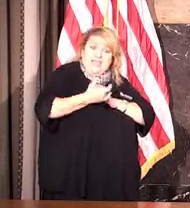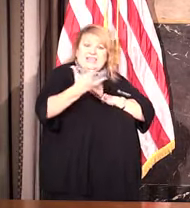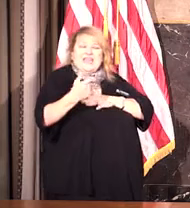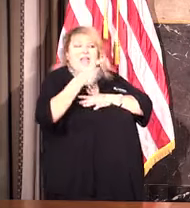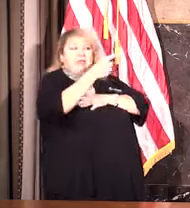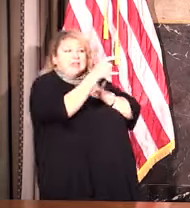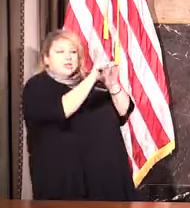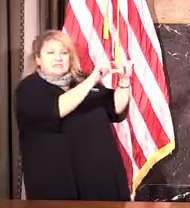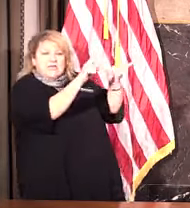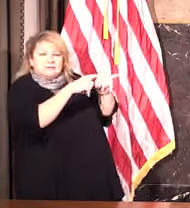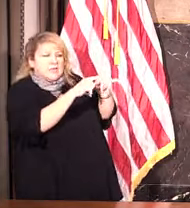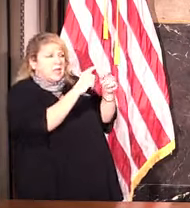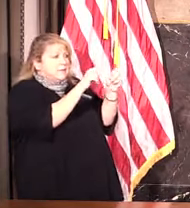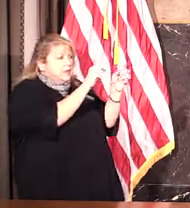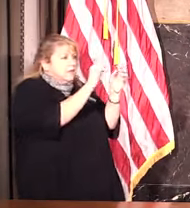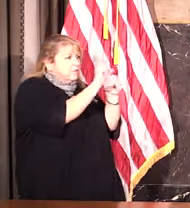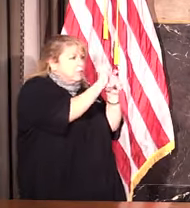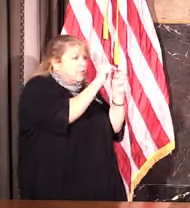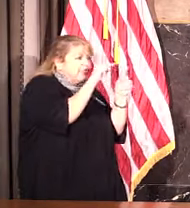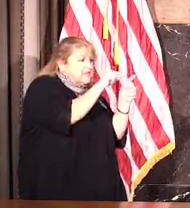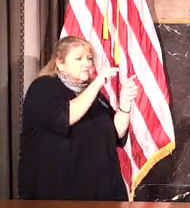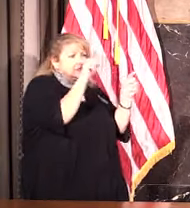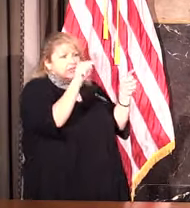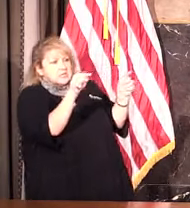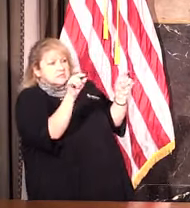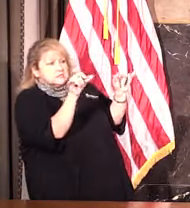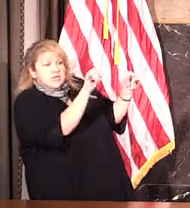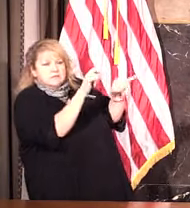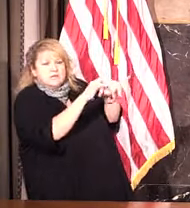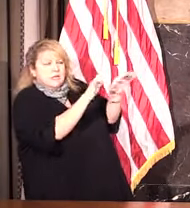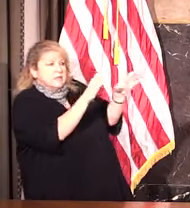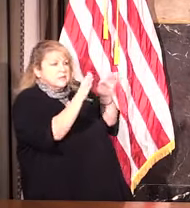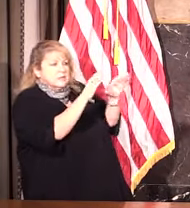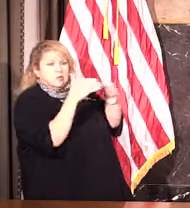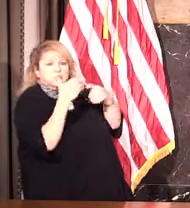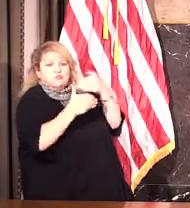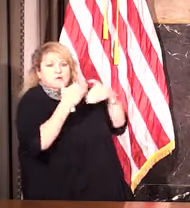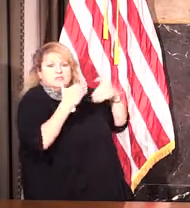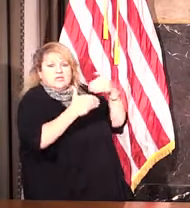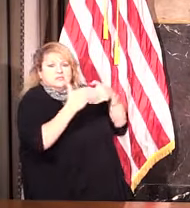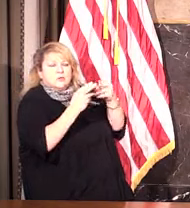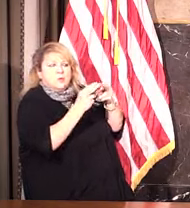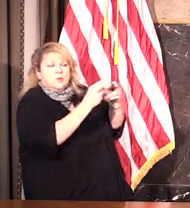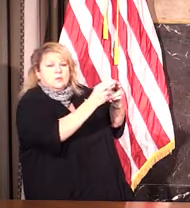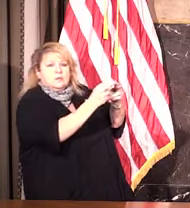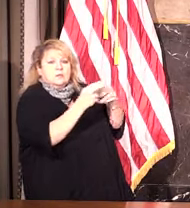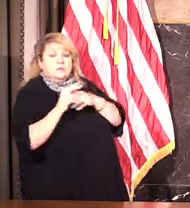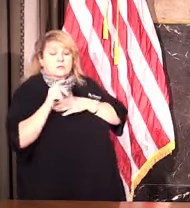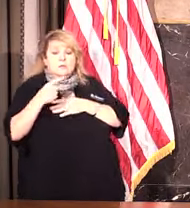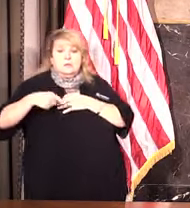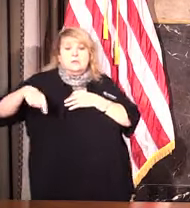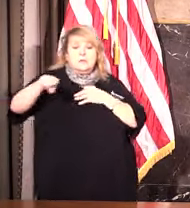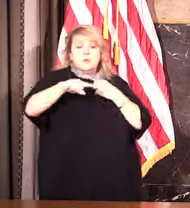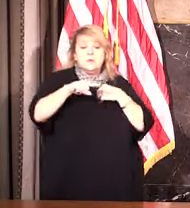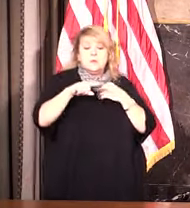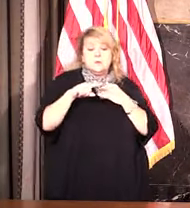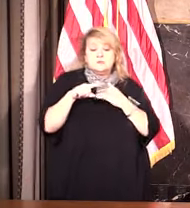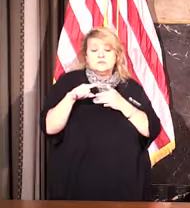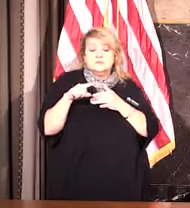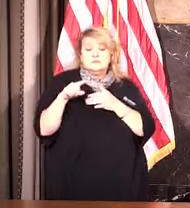doses available so early is because taxpayers in the United States underwrote the risk associated with